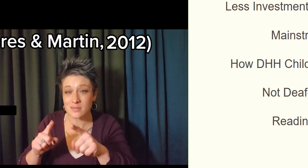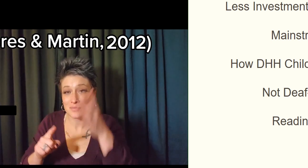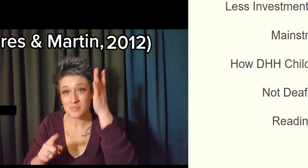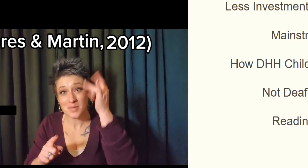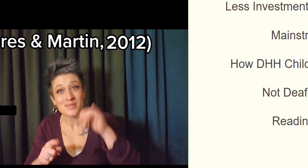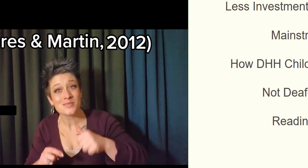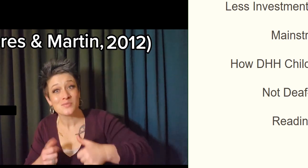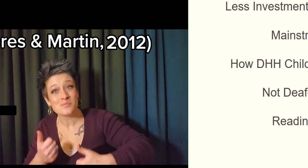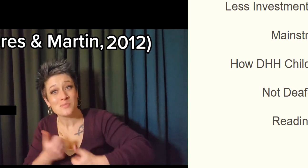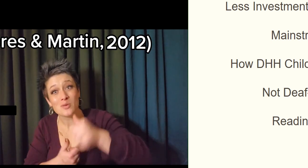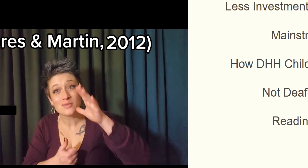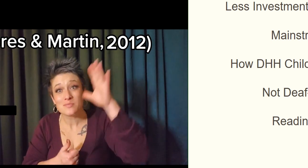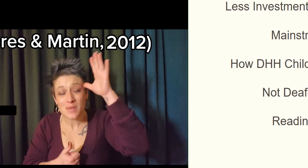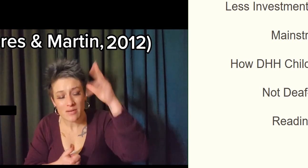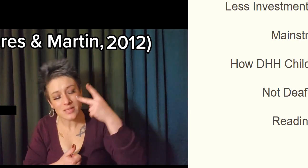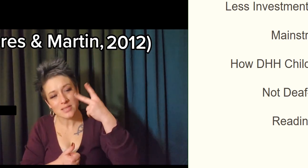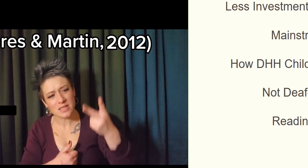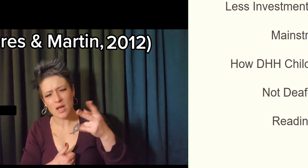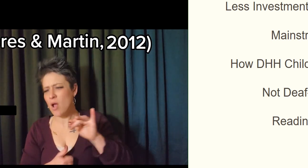it's a struggle.